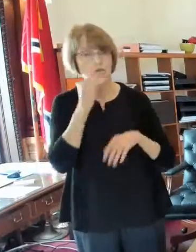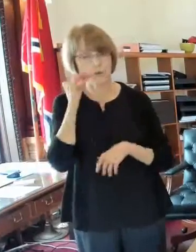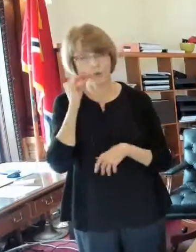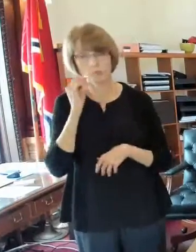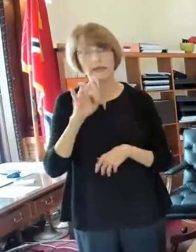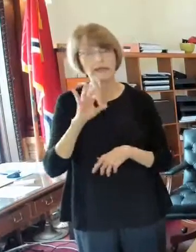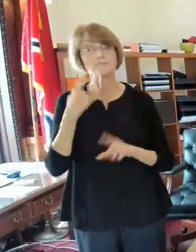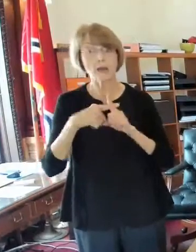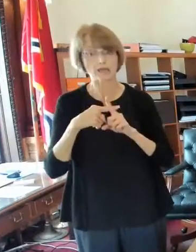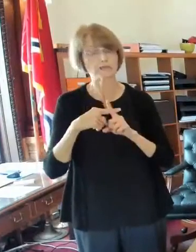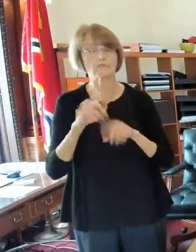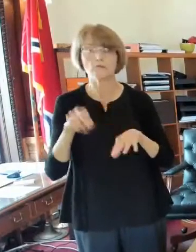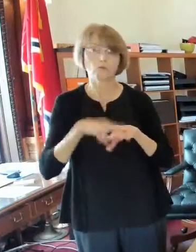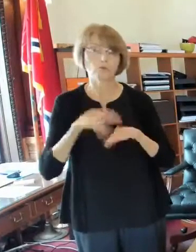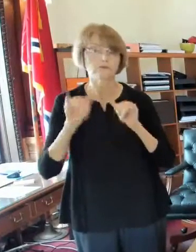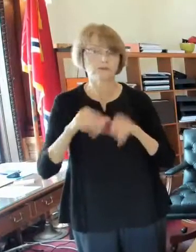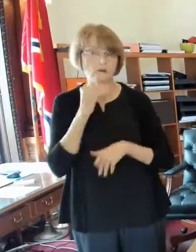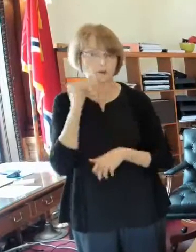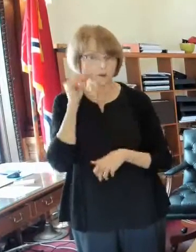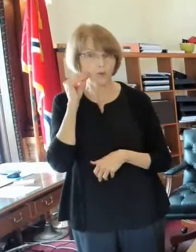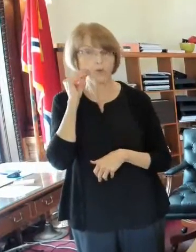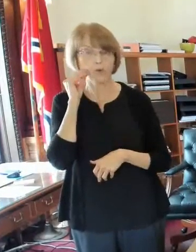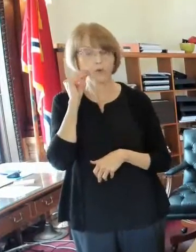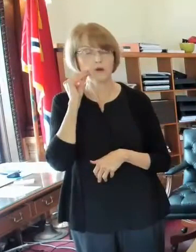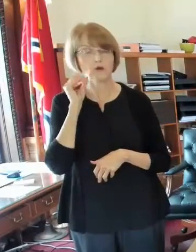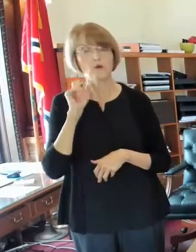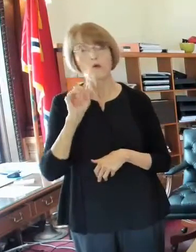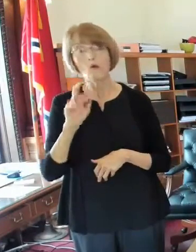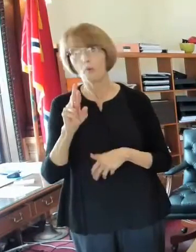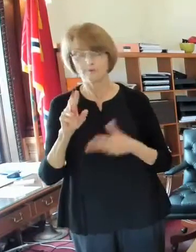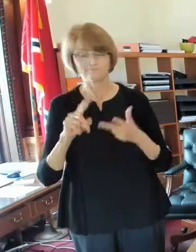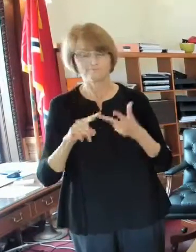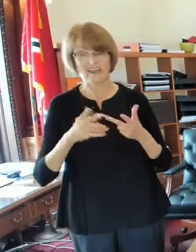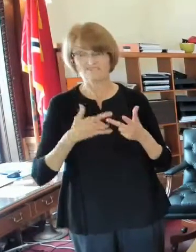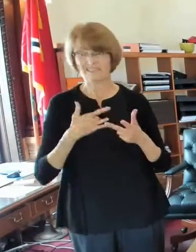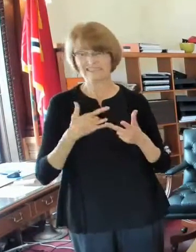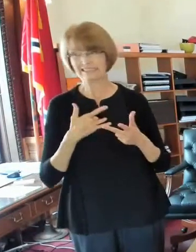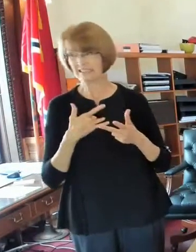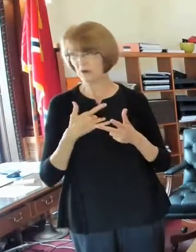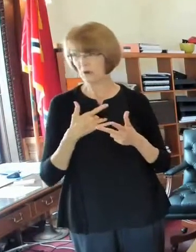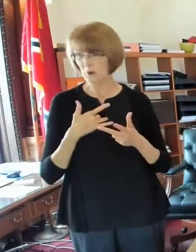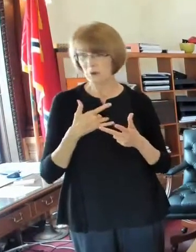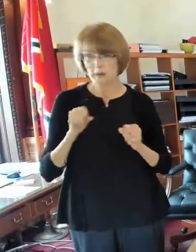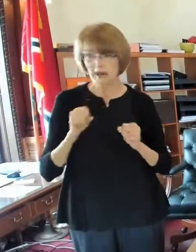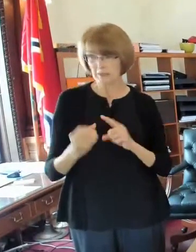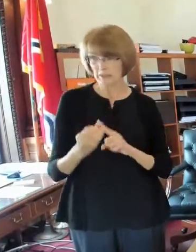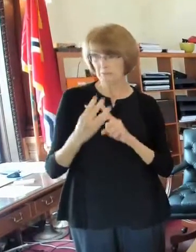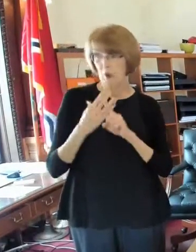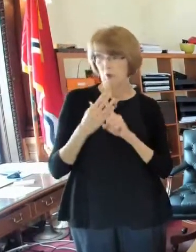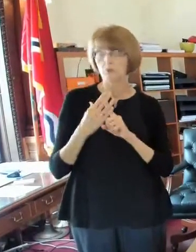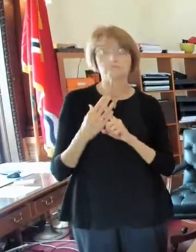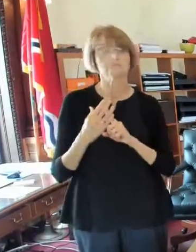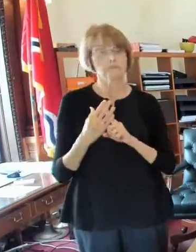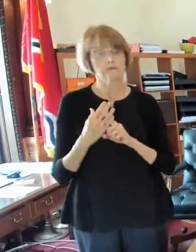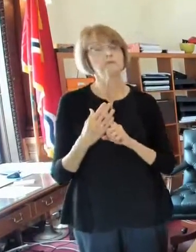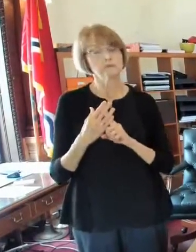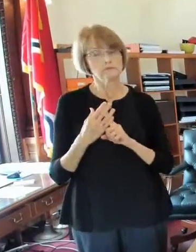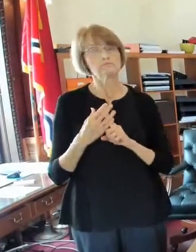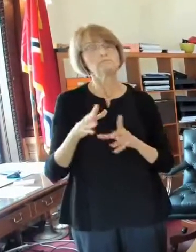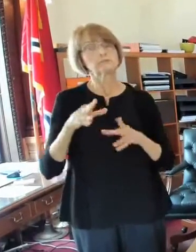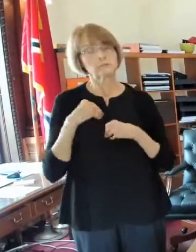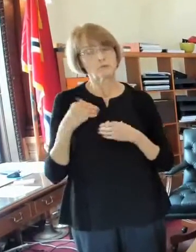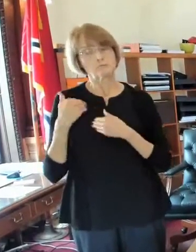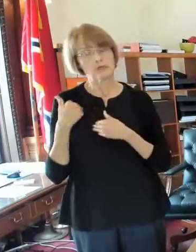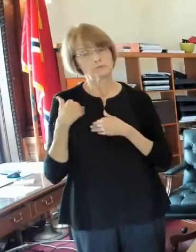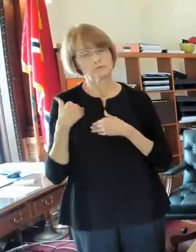result, or even if they just feel like they've been exposed, they should self-quarantine. Those